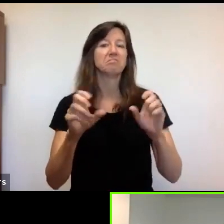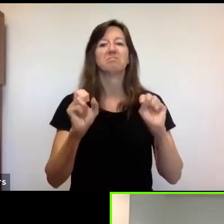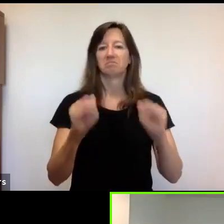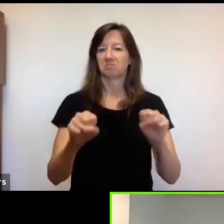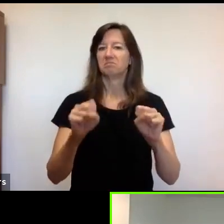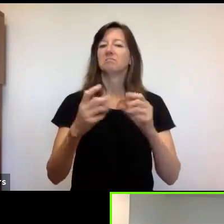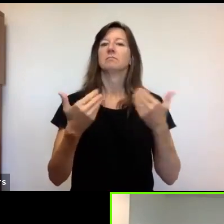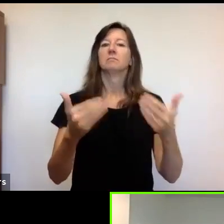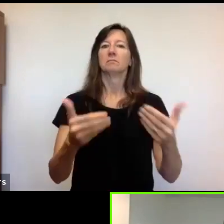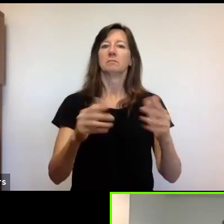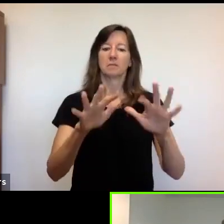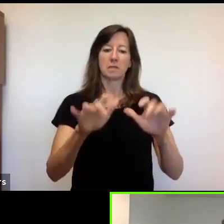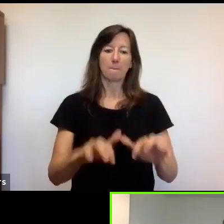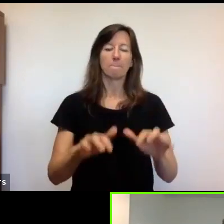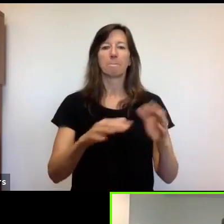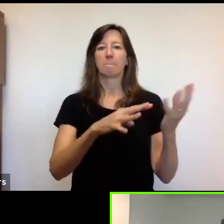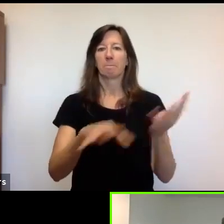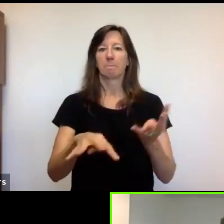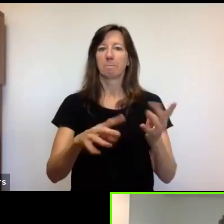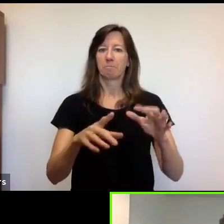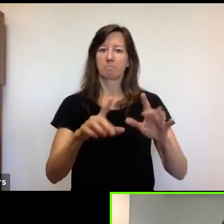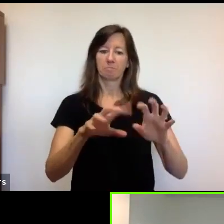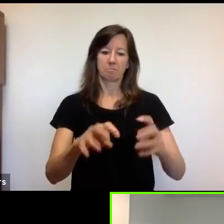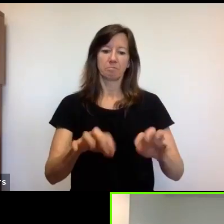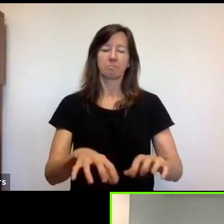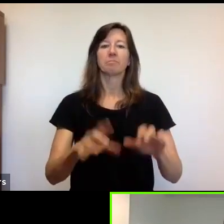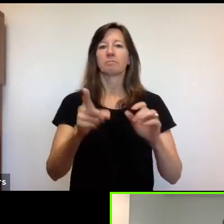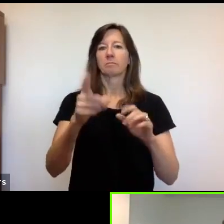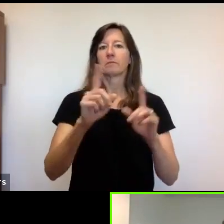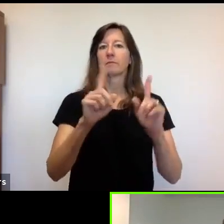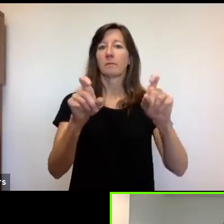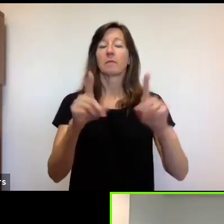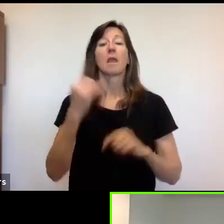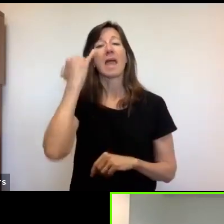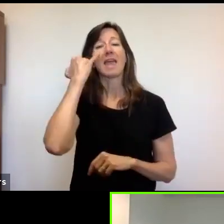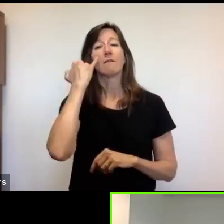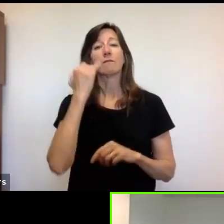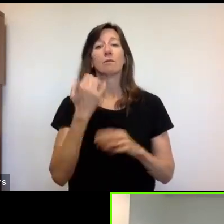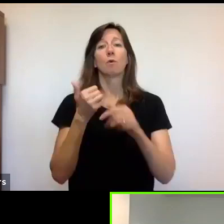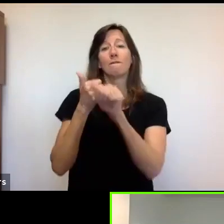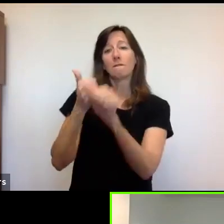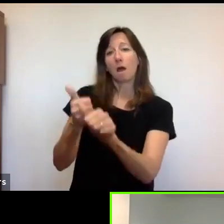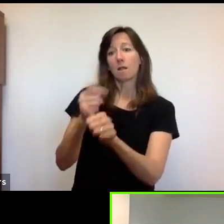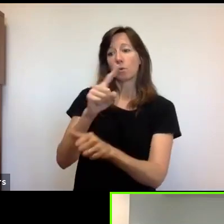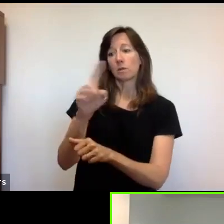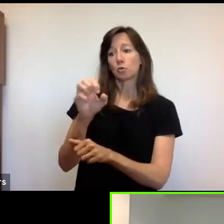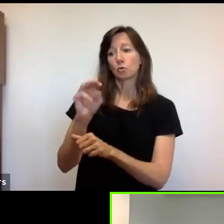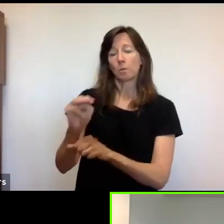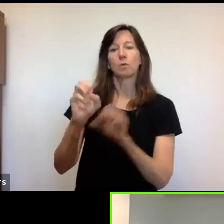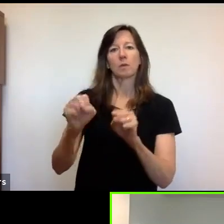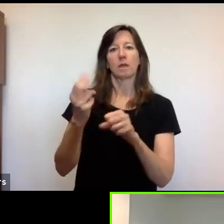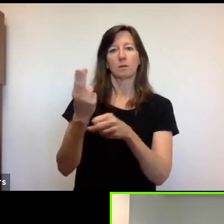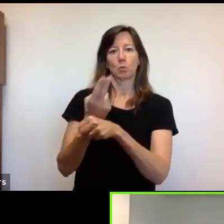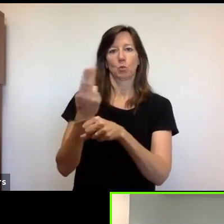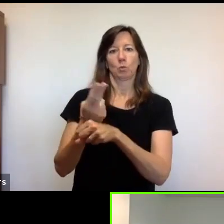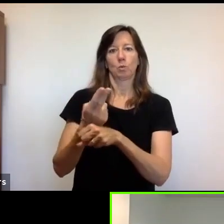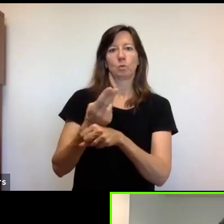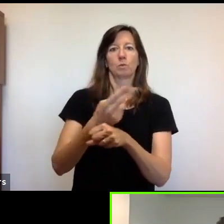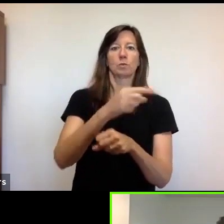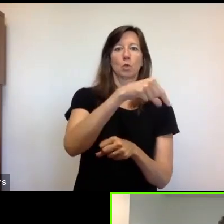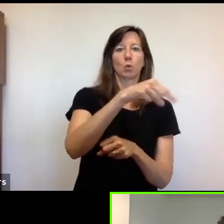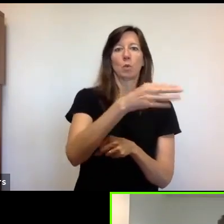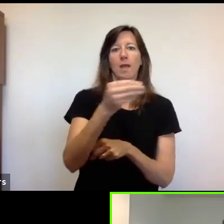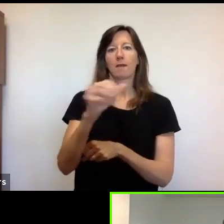If you're simply following us through Zoom, please use the question and answer function at the bottom of the page for questions. So again, if you're